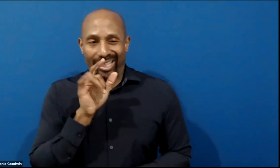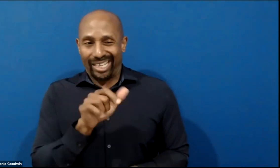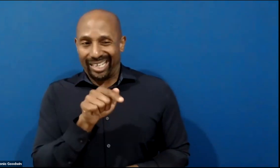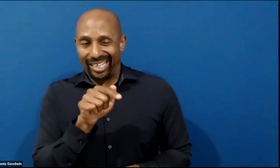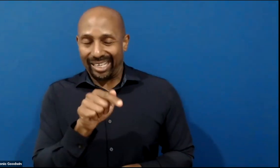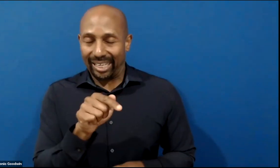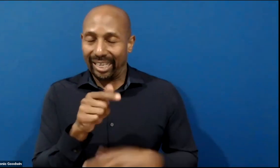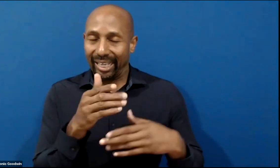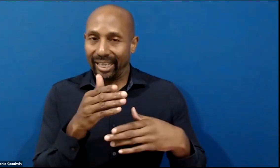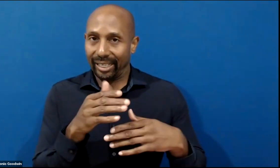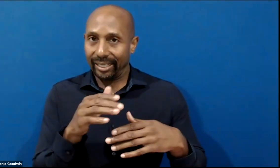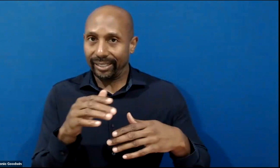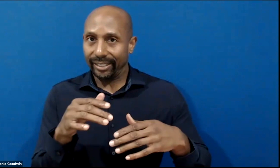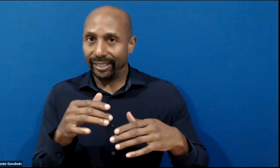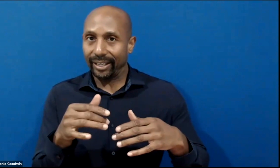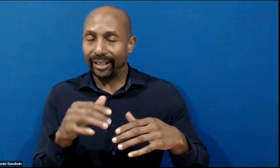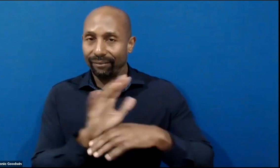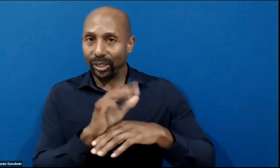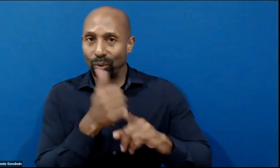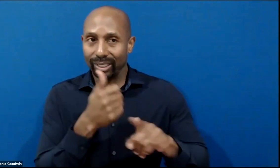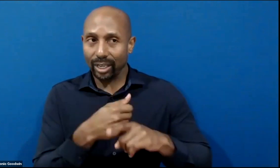with optimizing the video.